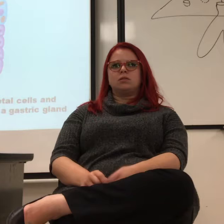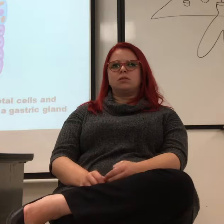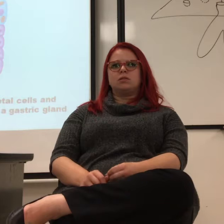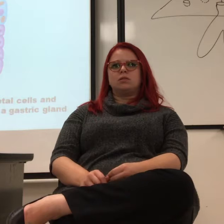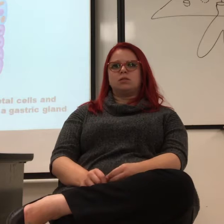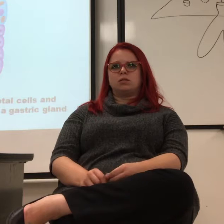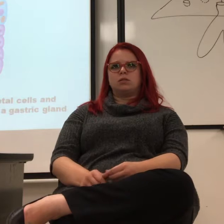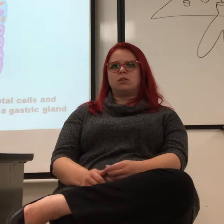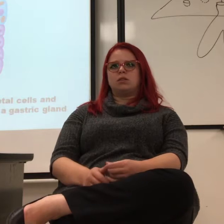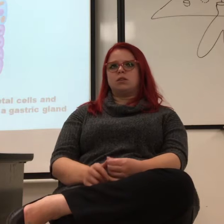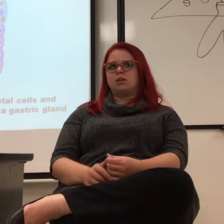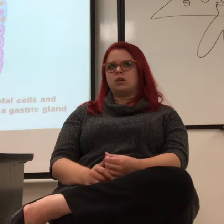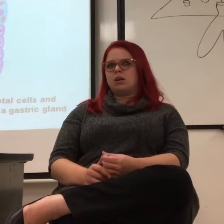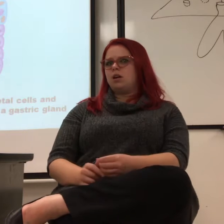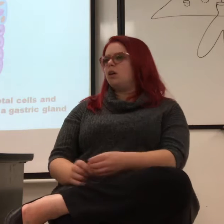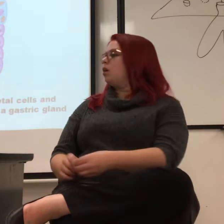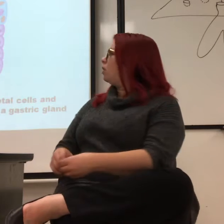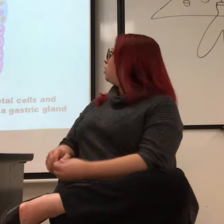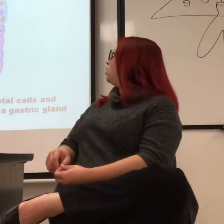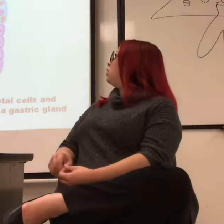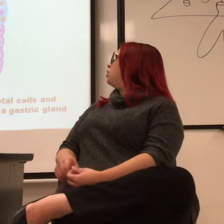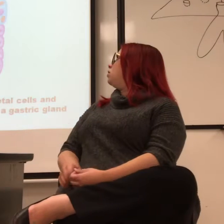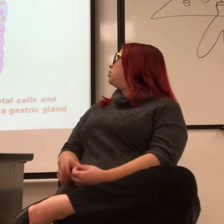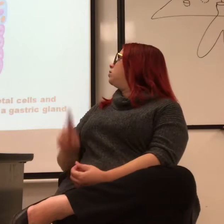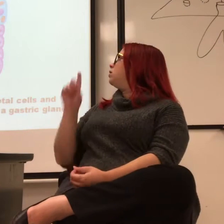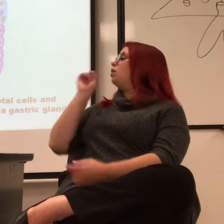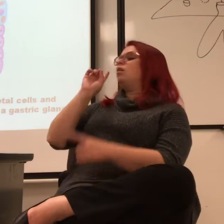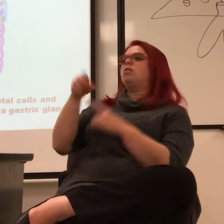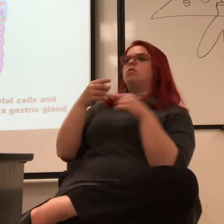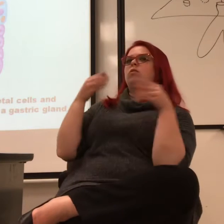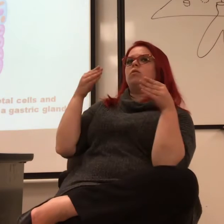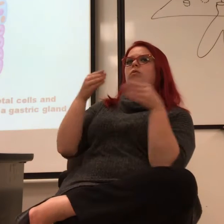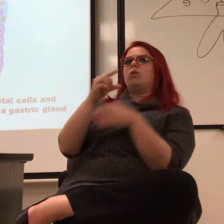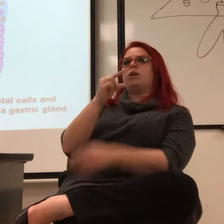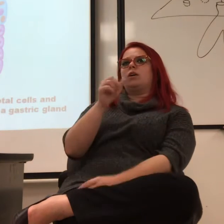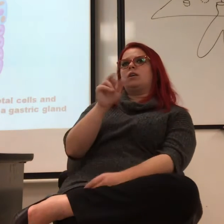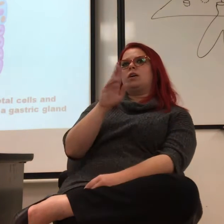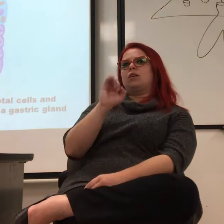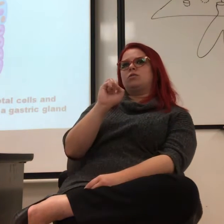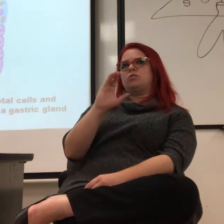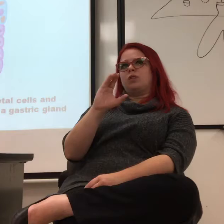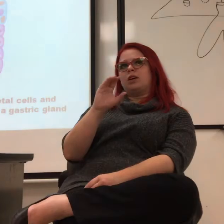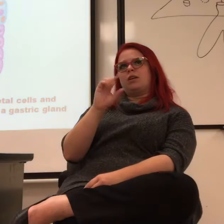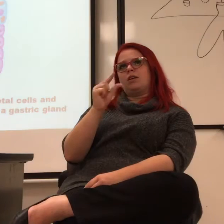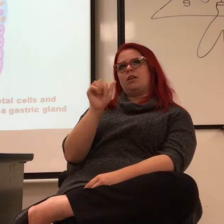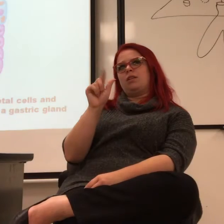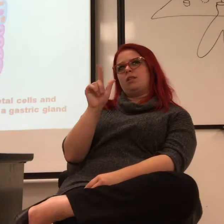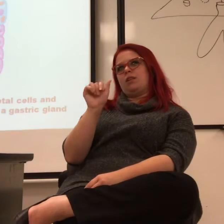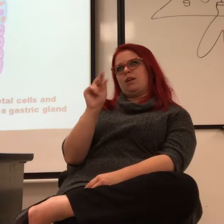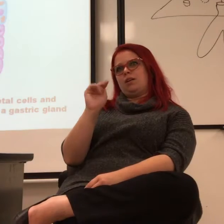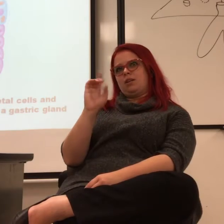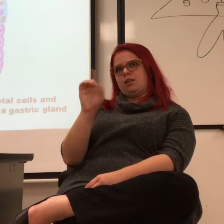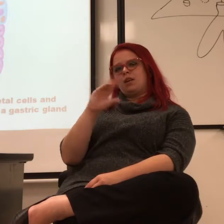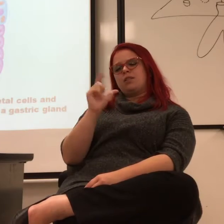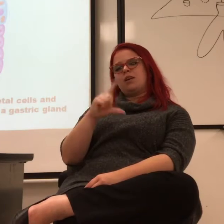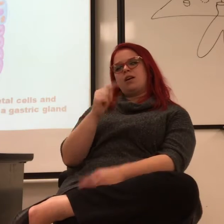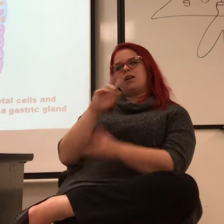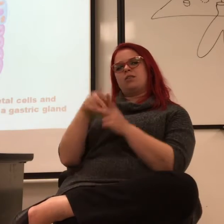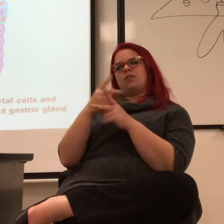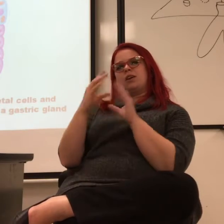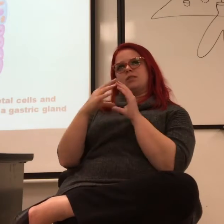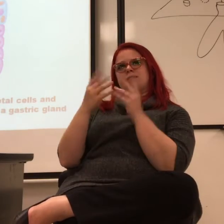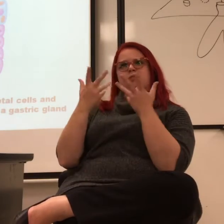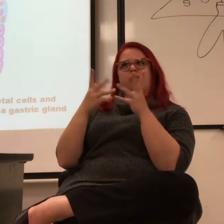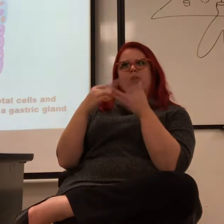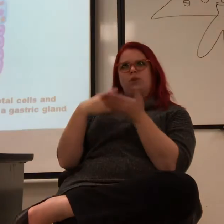All right, this is just looking at the gastric gland and the different cell types that we've already noted. Notice the